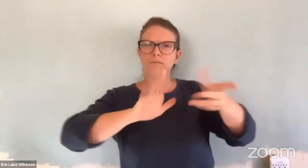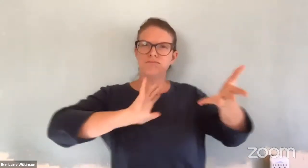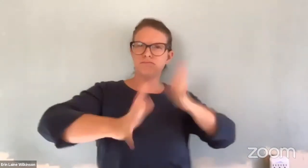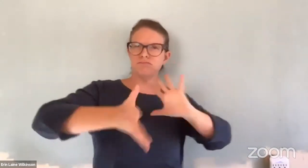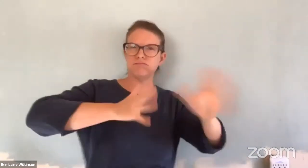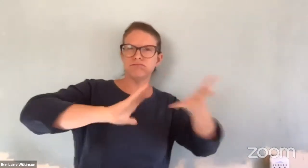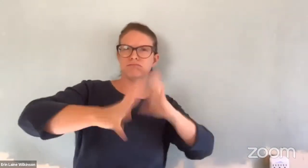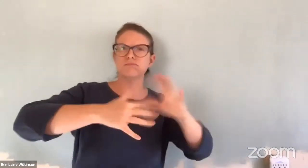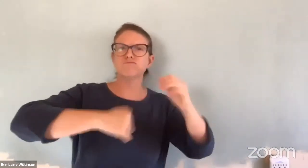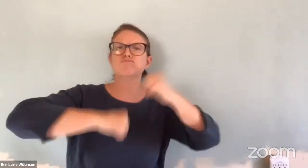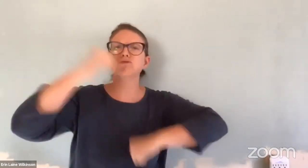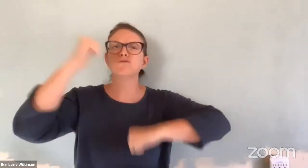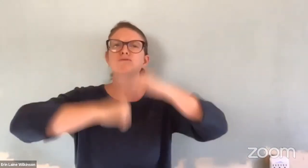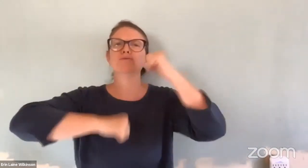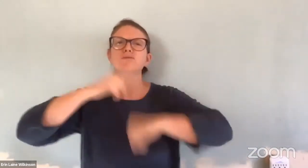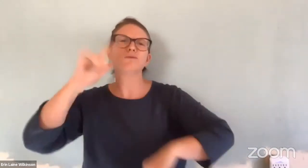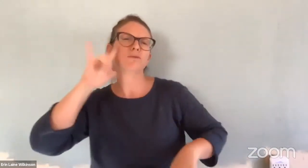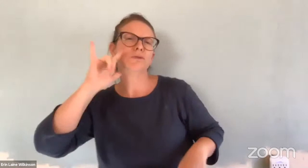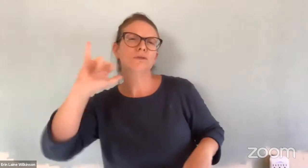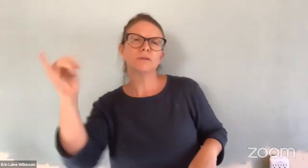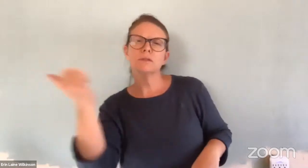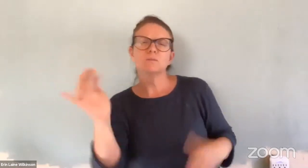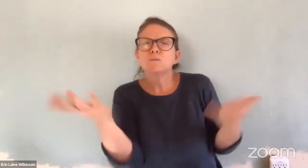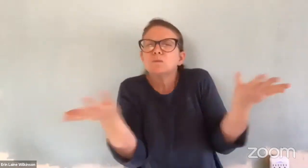were very much in that